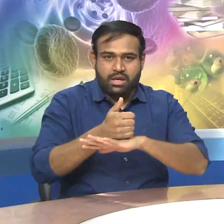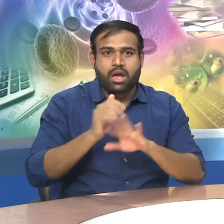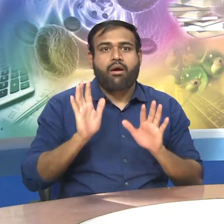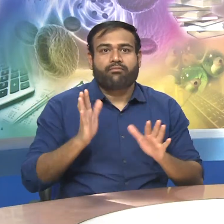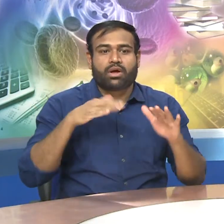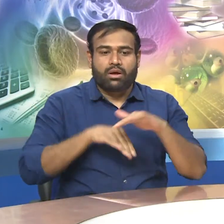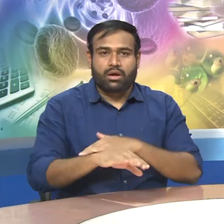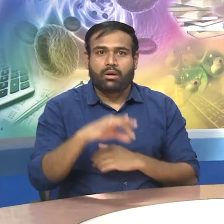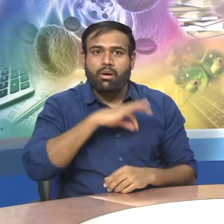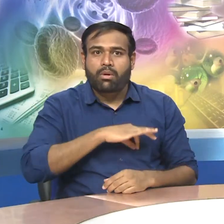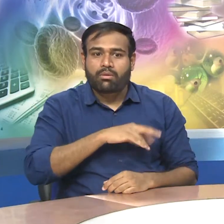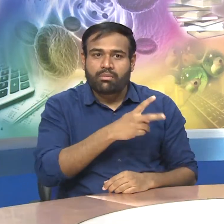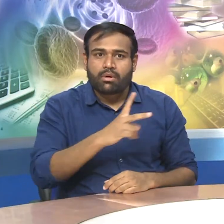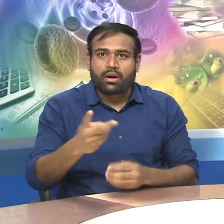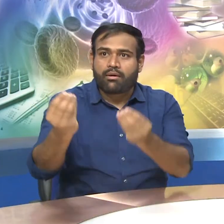Next word is privilege.